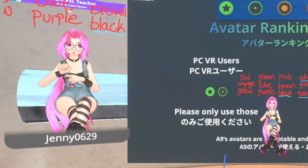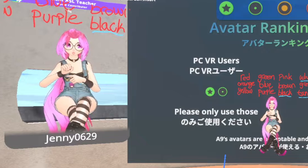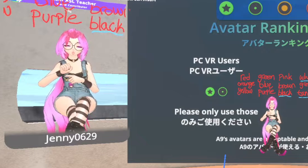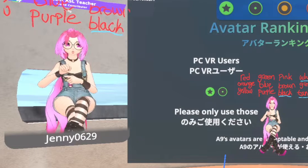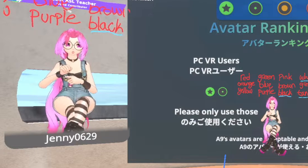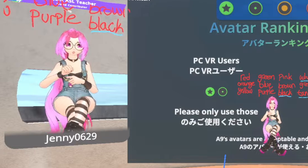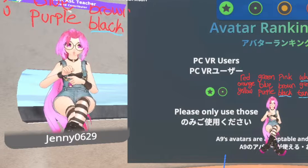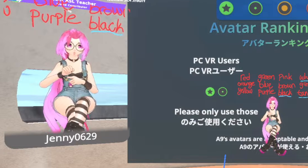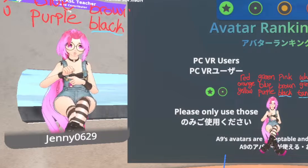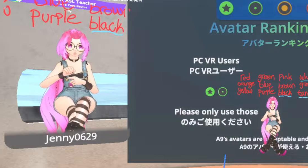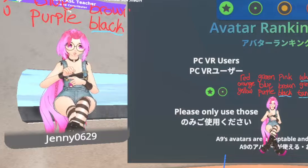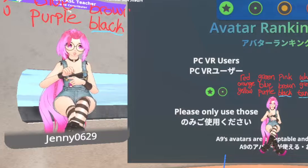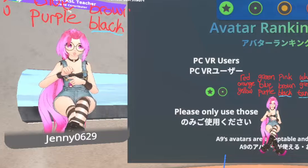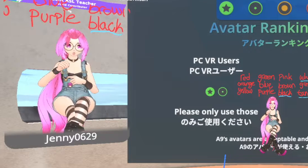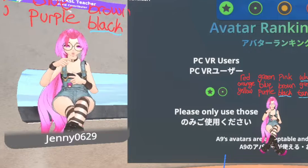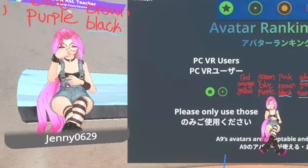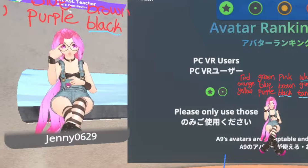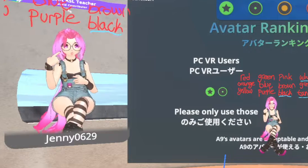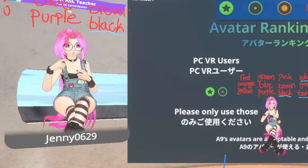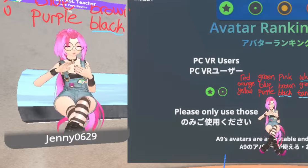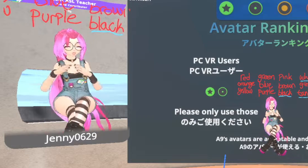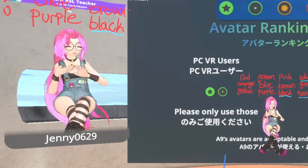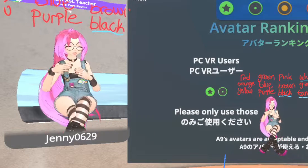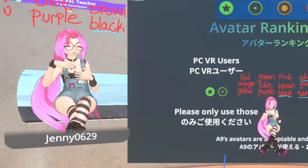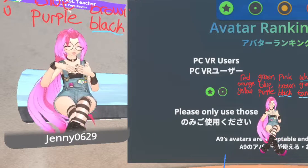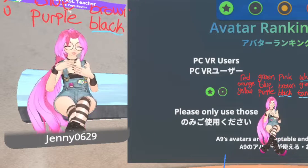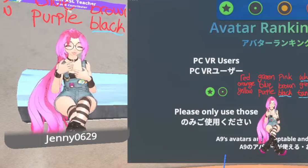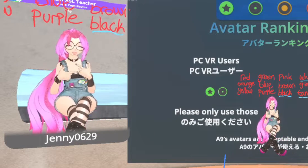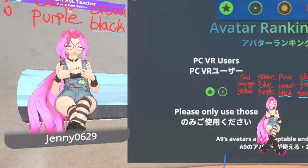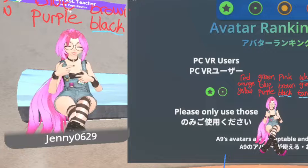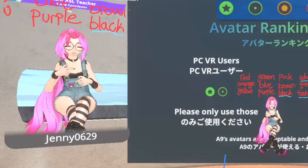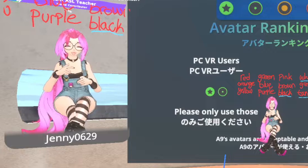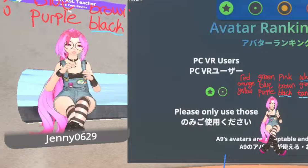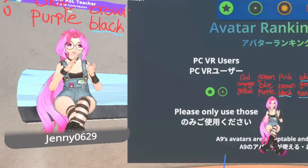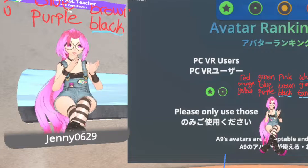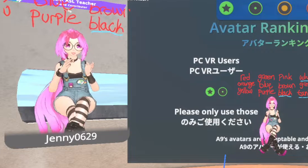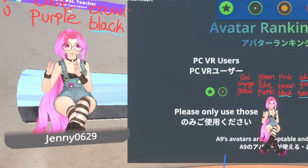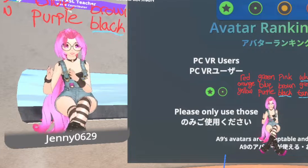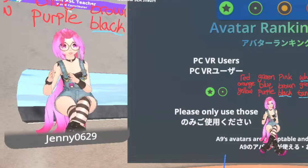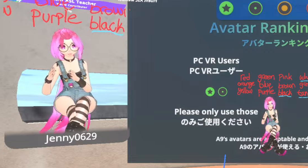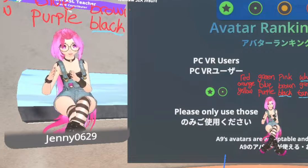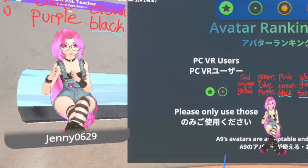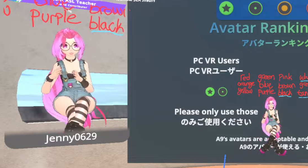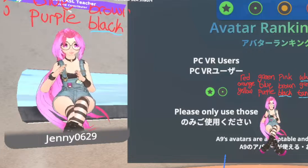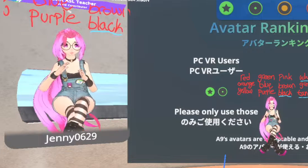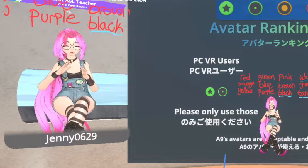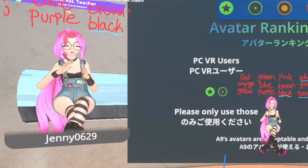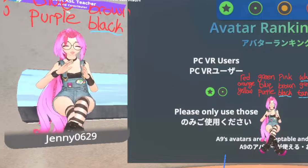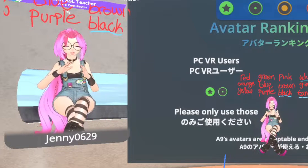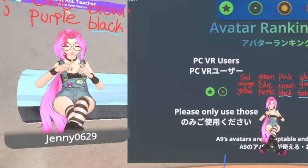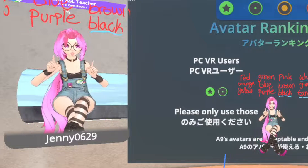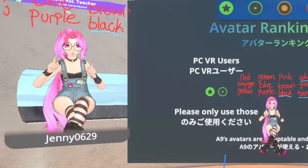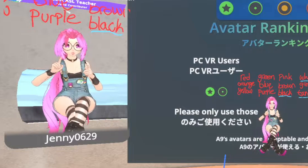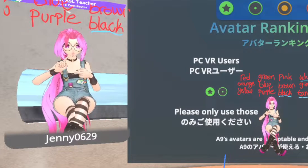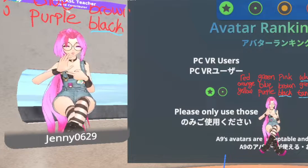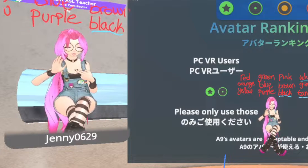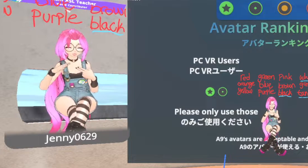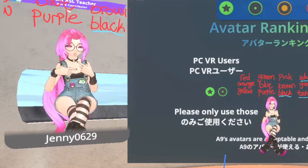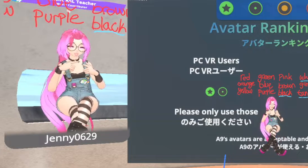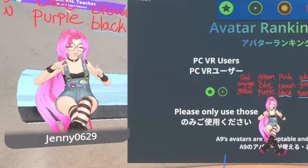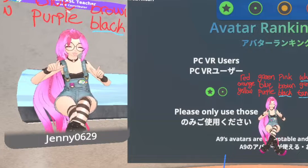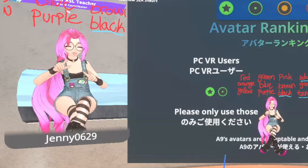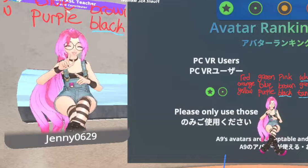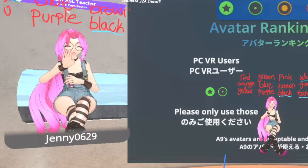that's reserved for the Black community in ASL. And there's actually a subdivision, a